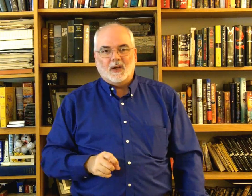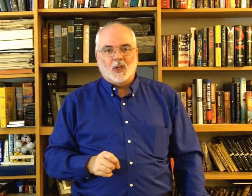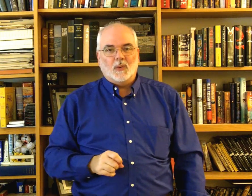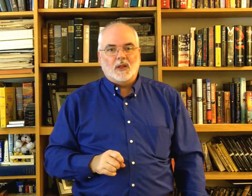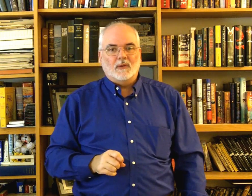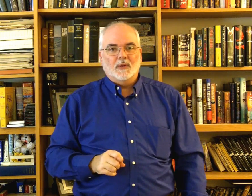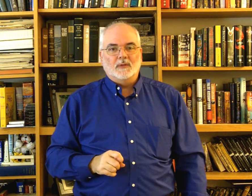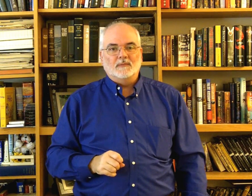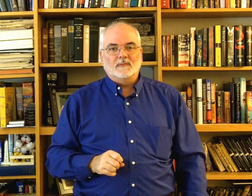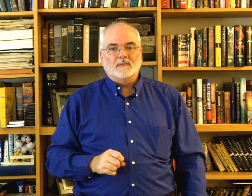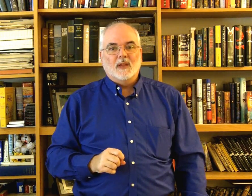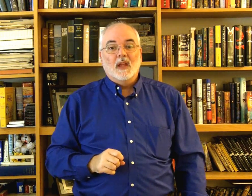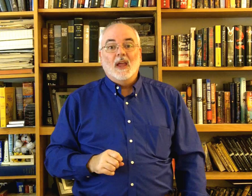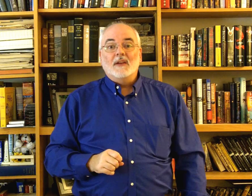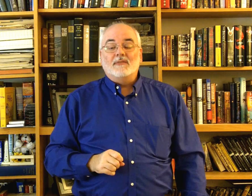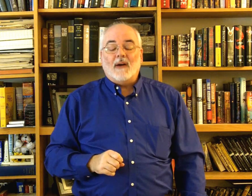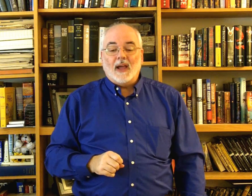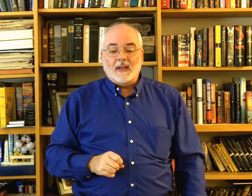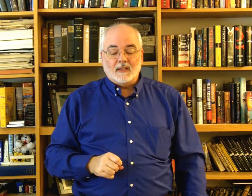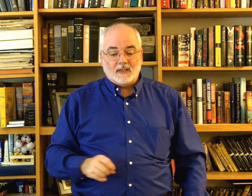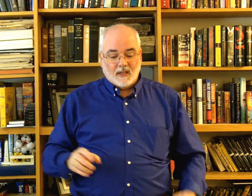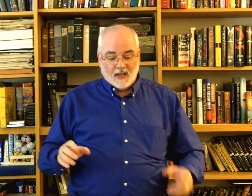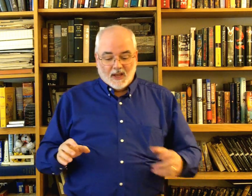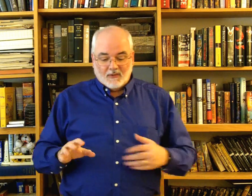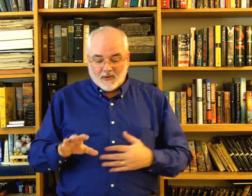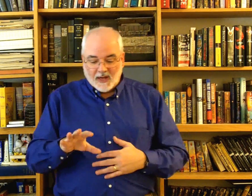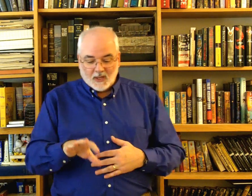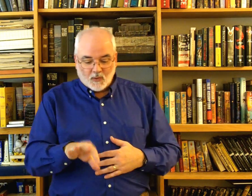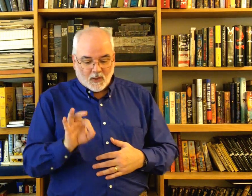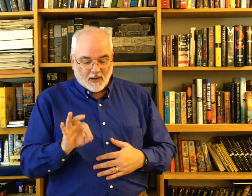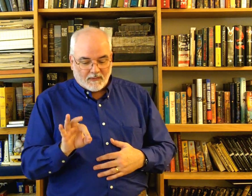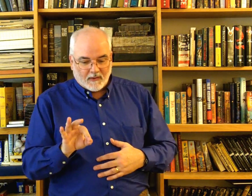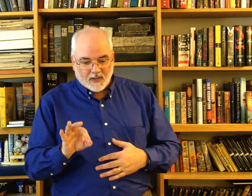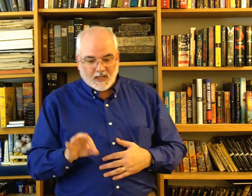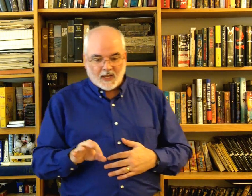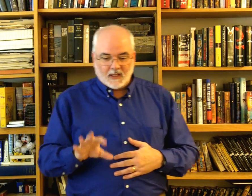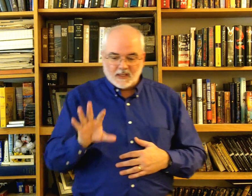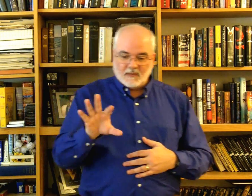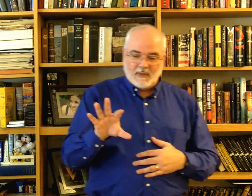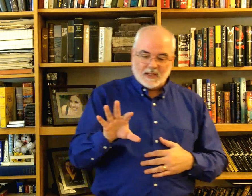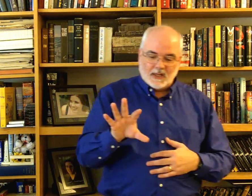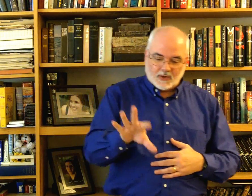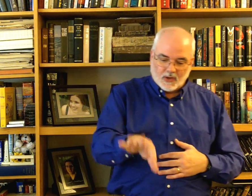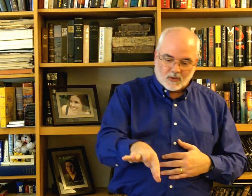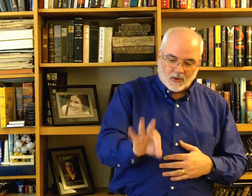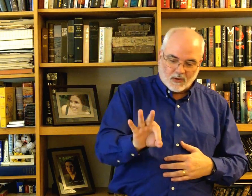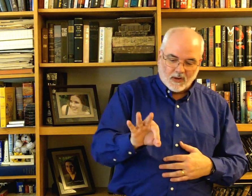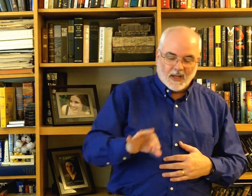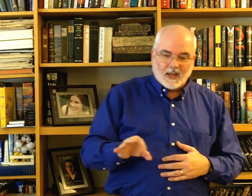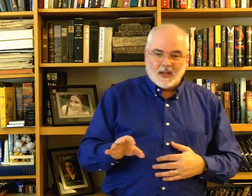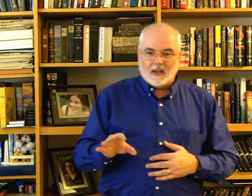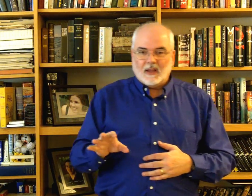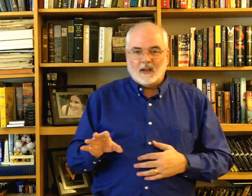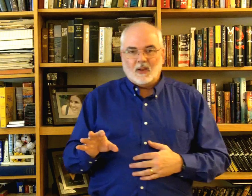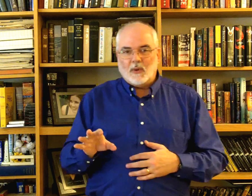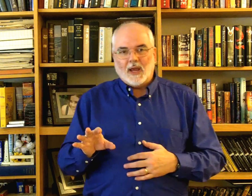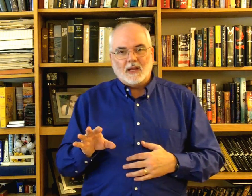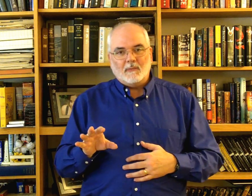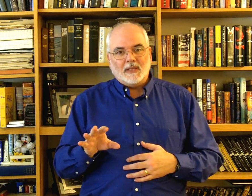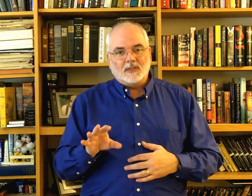the way through. Finds. Find is one of my favorite signs because it makes sense. You could, the way I like to best